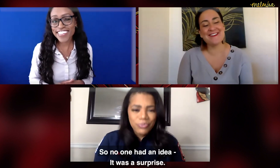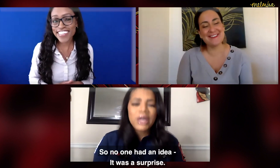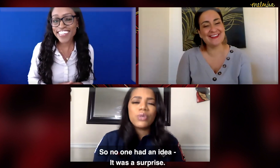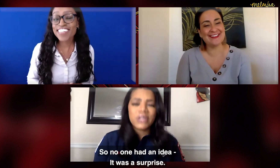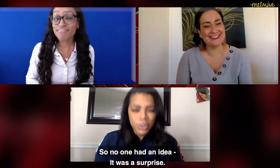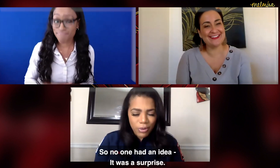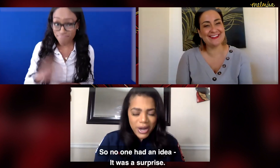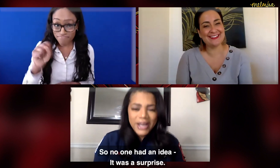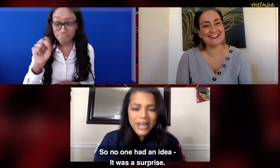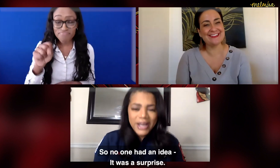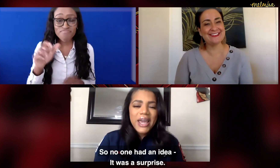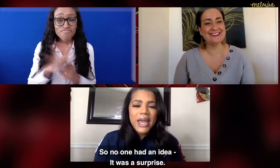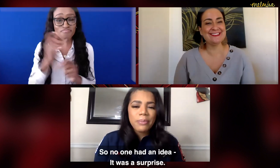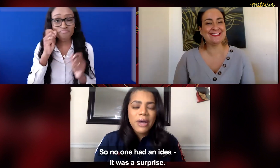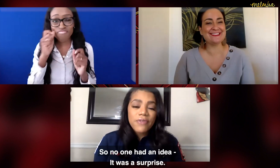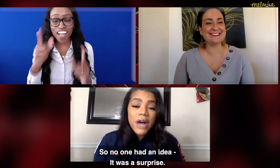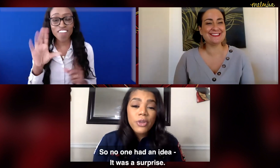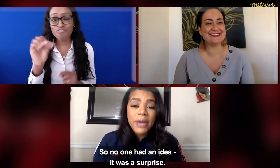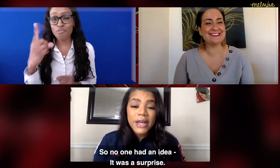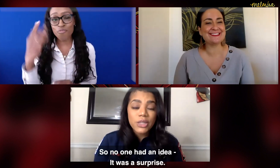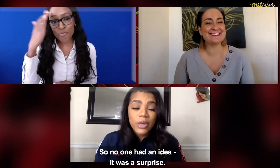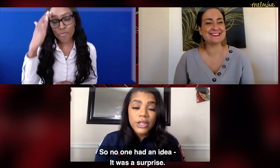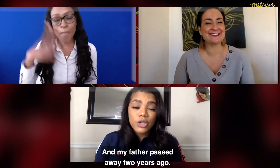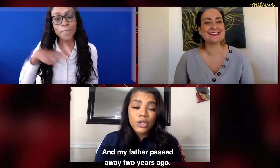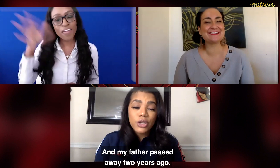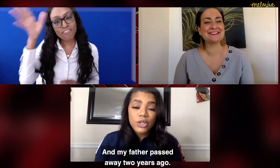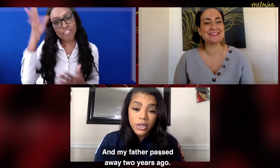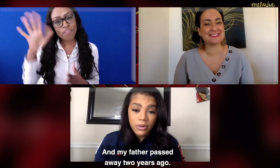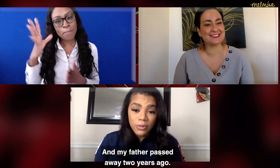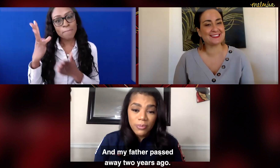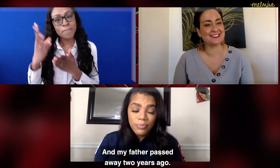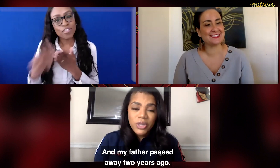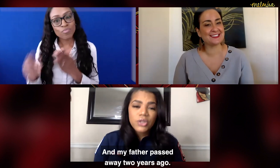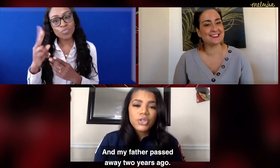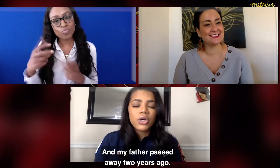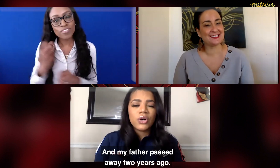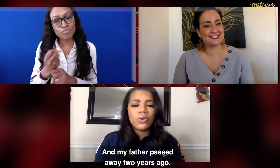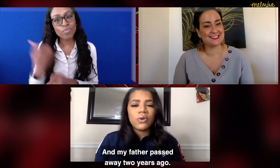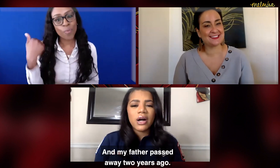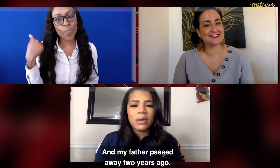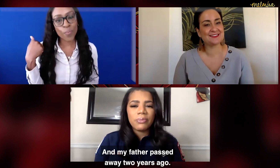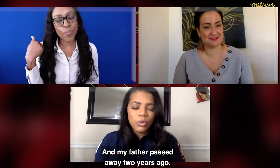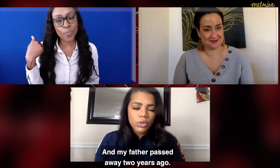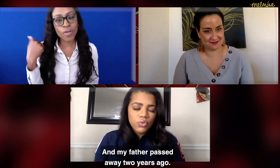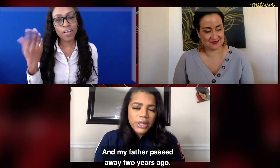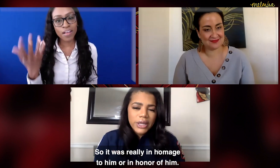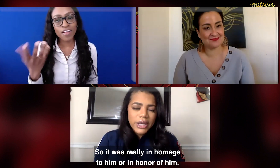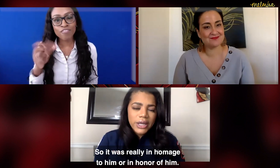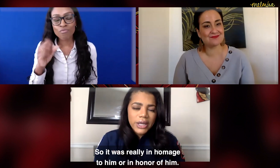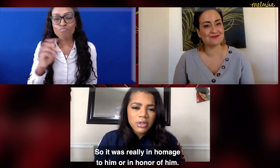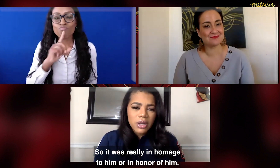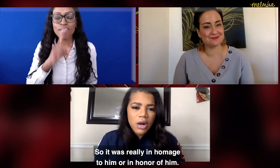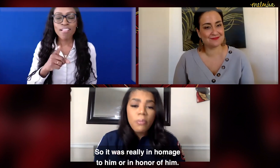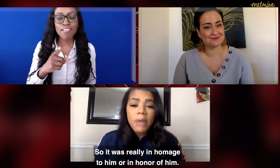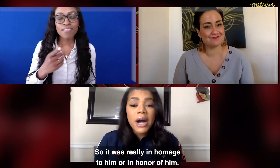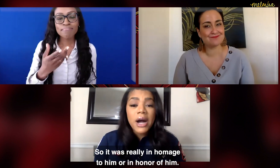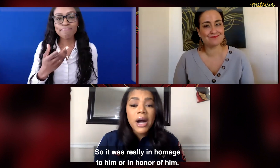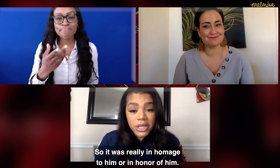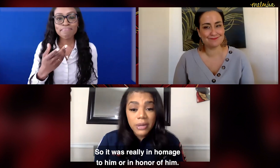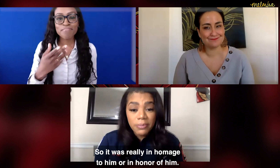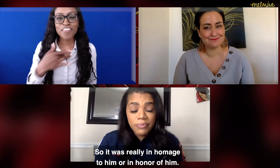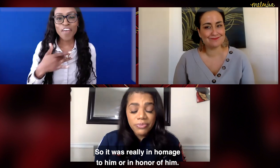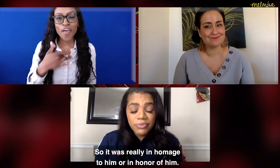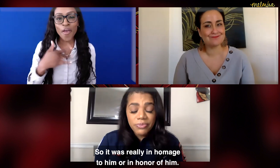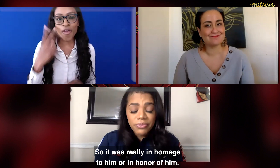surprise. It was a surprise. And my father passed away 2 years ago. So it was really in homage